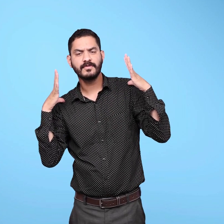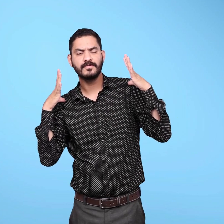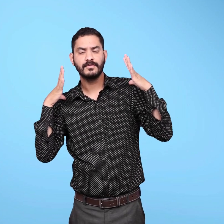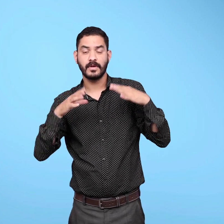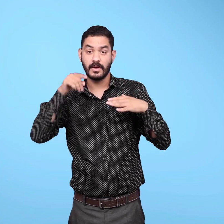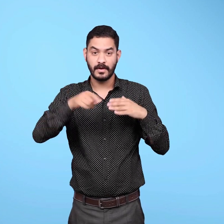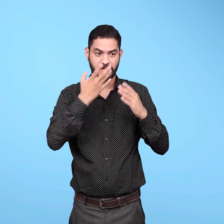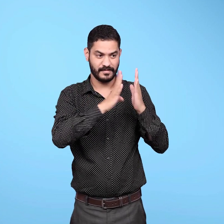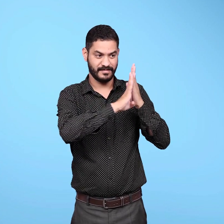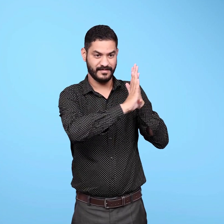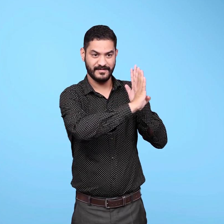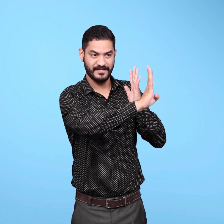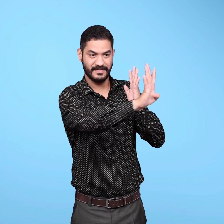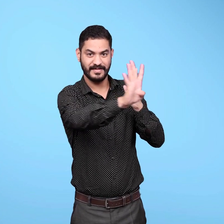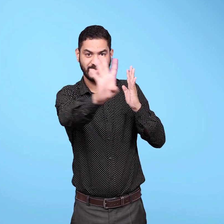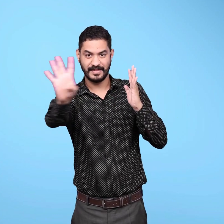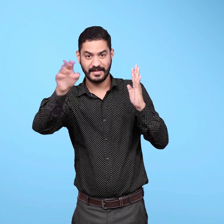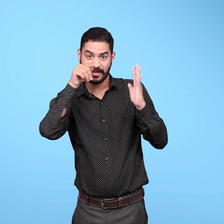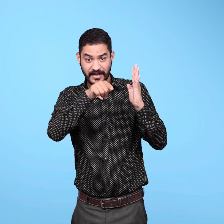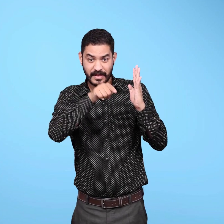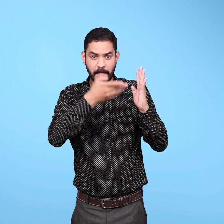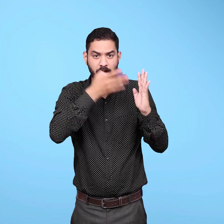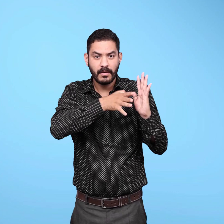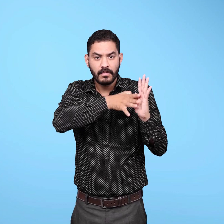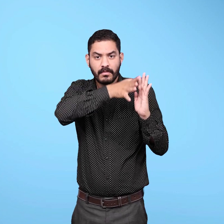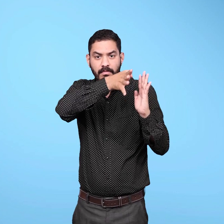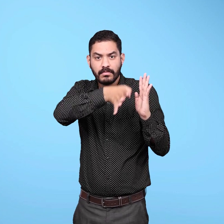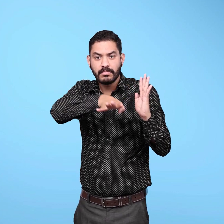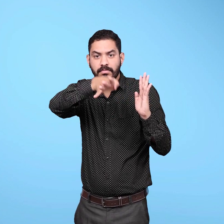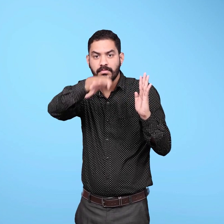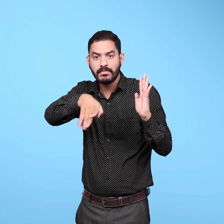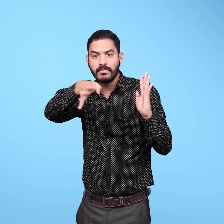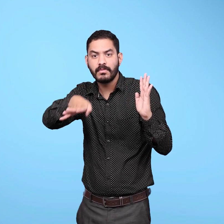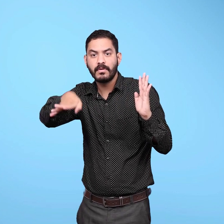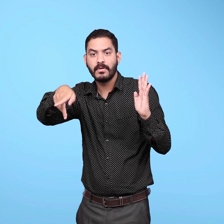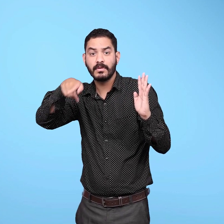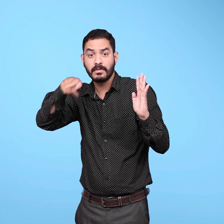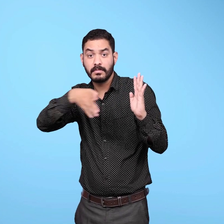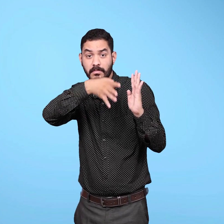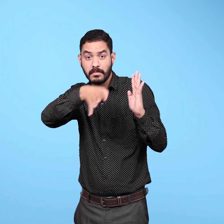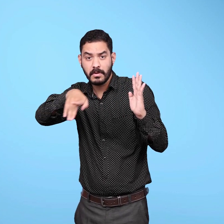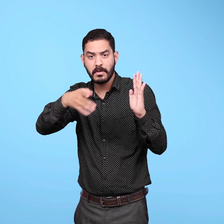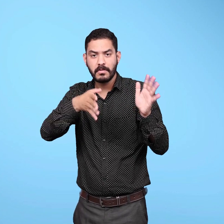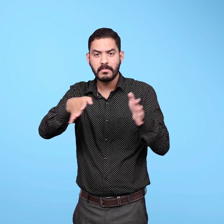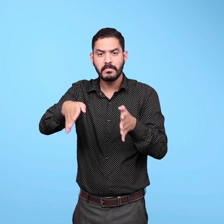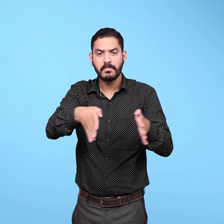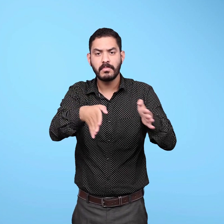aqueducts, channels to supply water, were built to bring water to the city for the